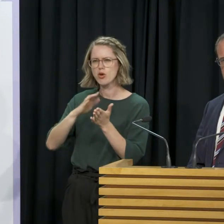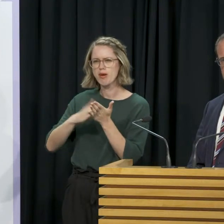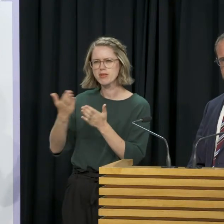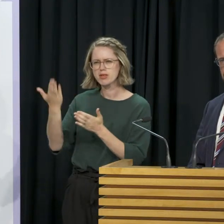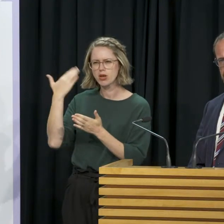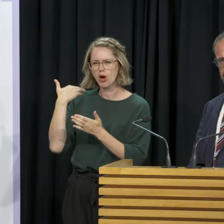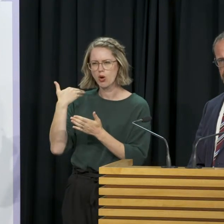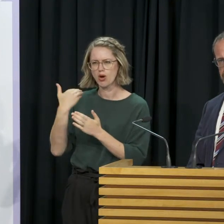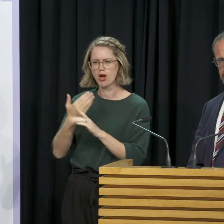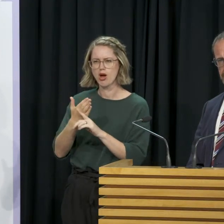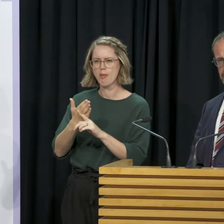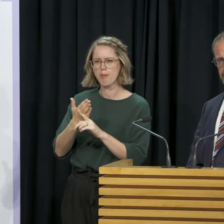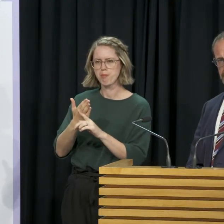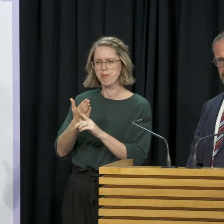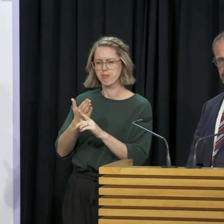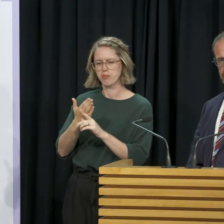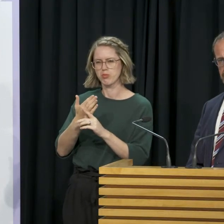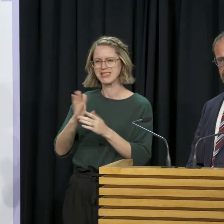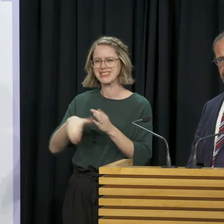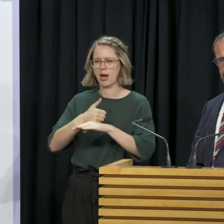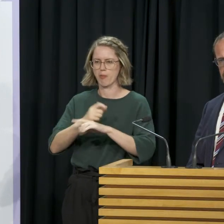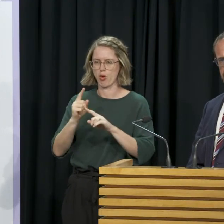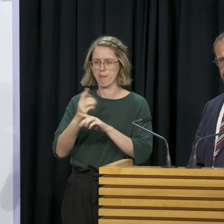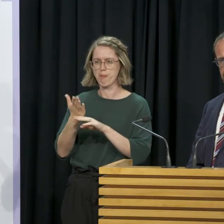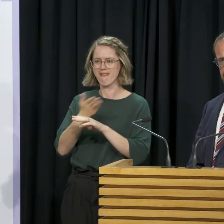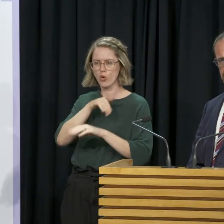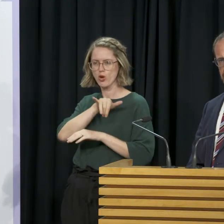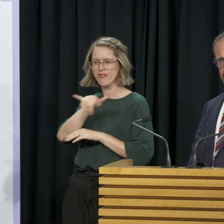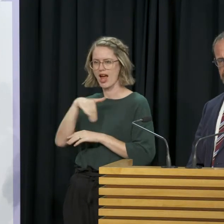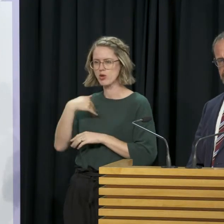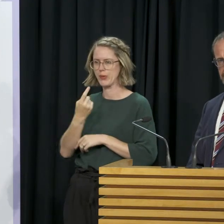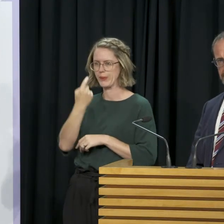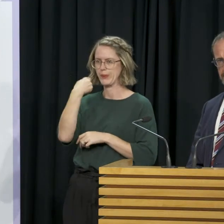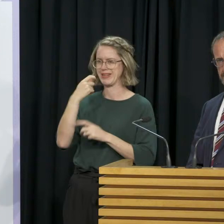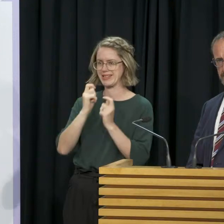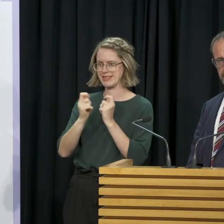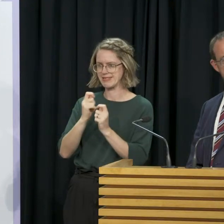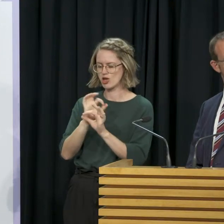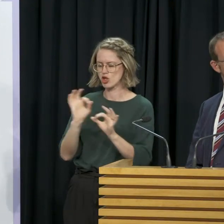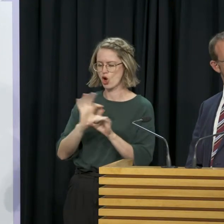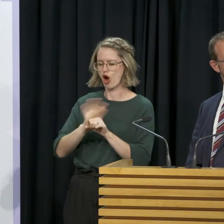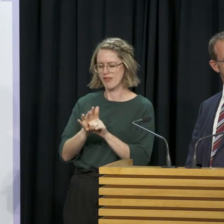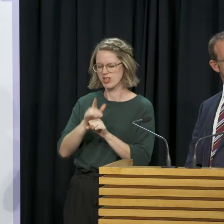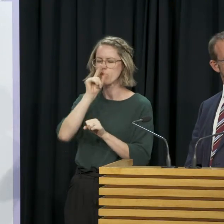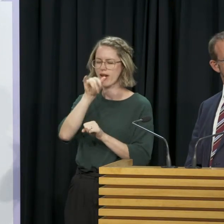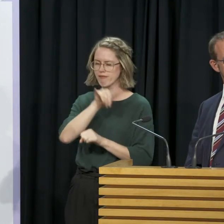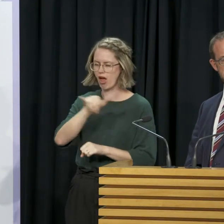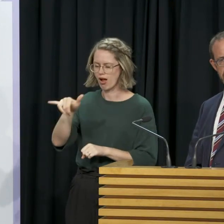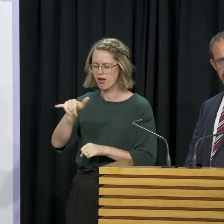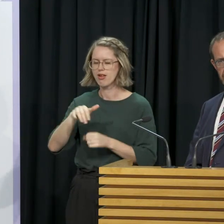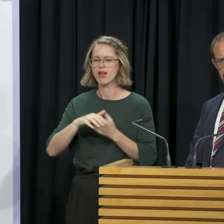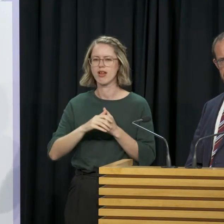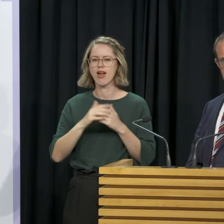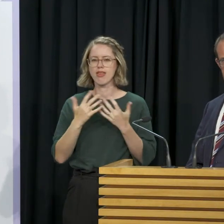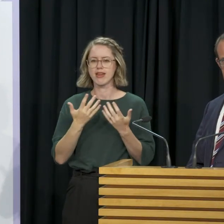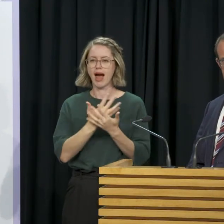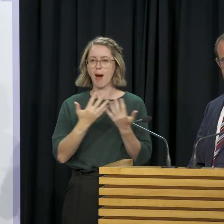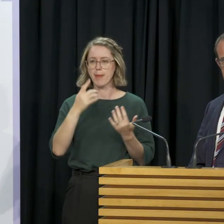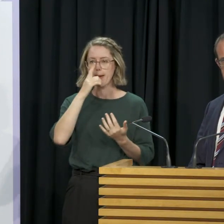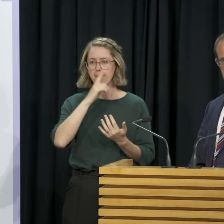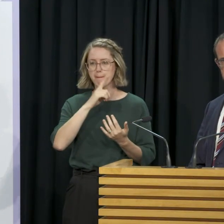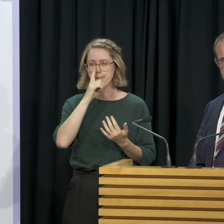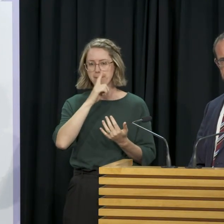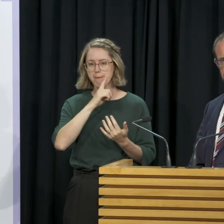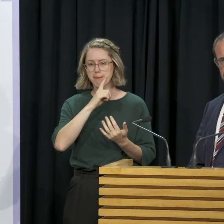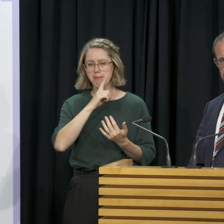brought in pre-flight testing. Yes, we did. And since then, the number of people being testing positive at the border has only increased.